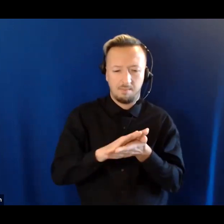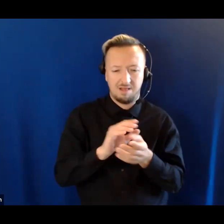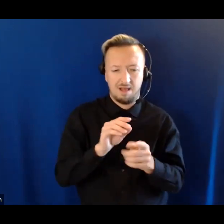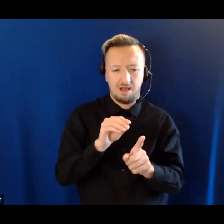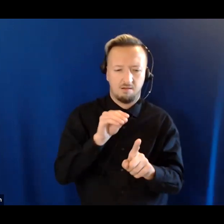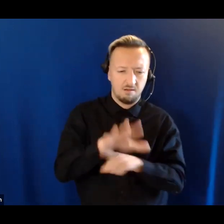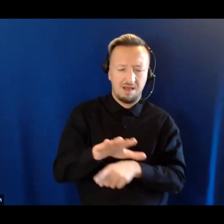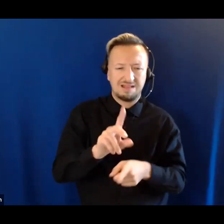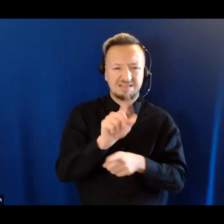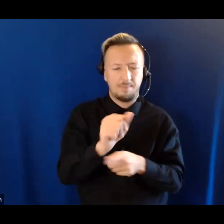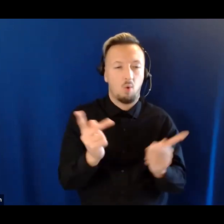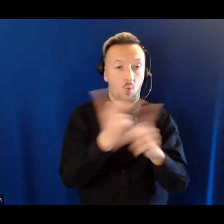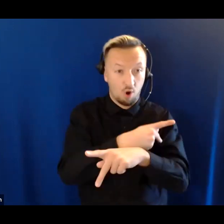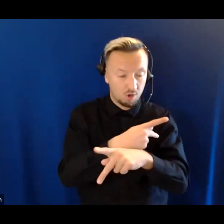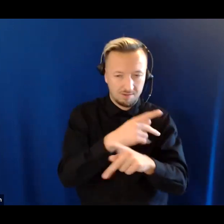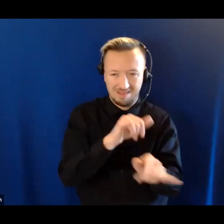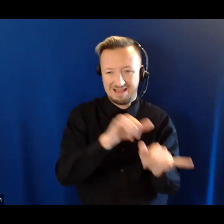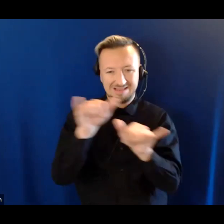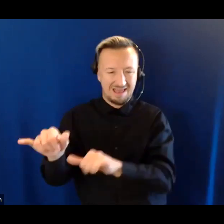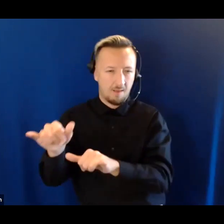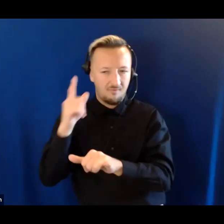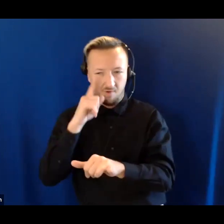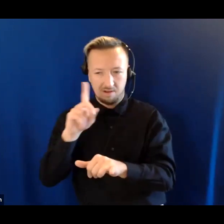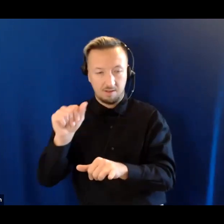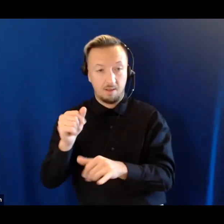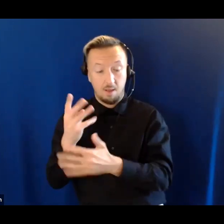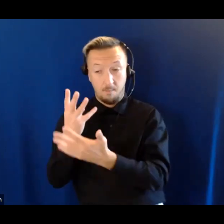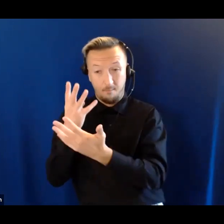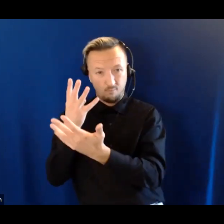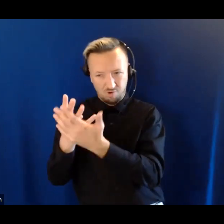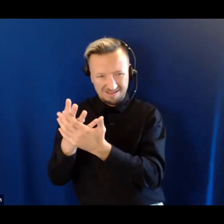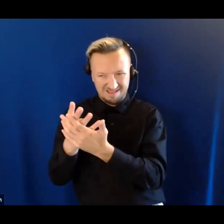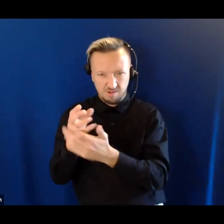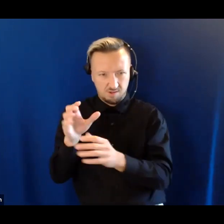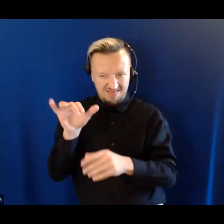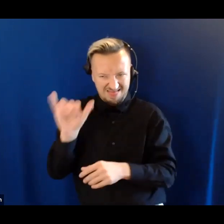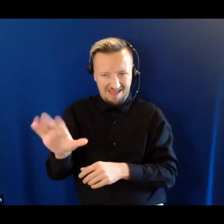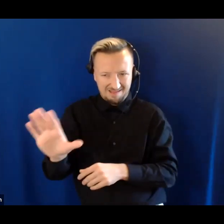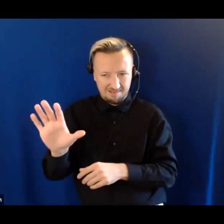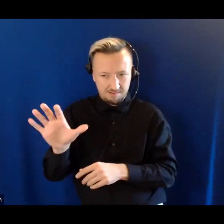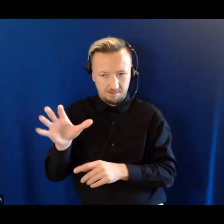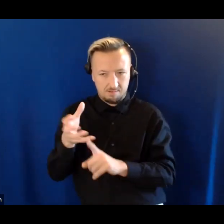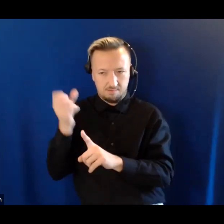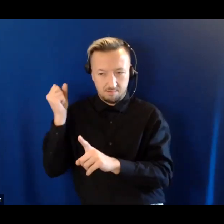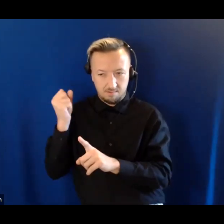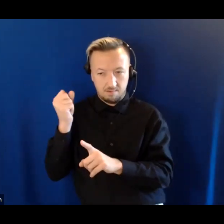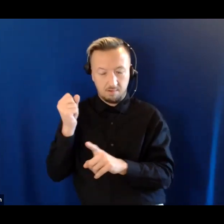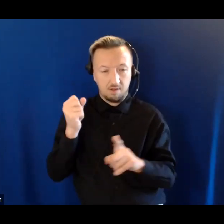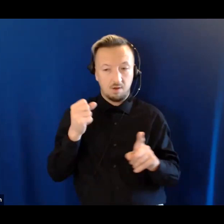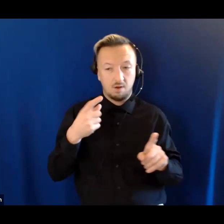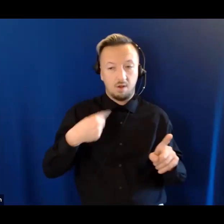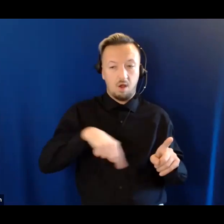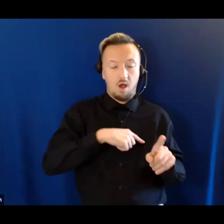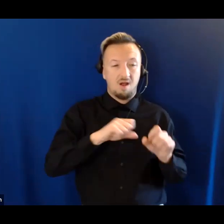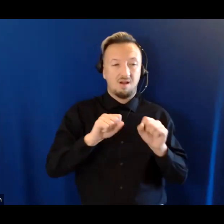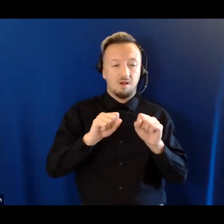that create barriers for disabled people. And prisons are one of those things that do that. And I think that as a society that we